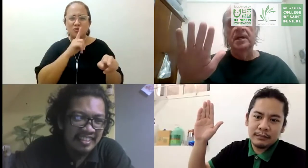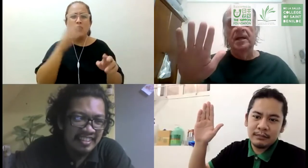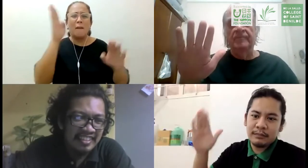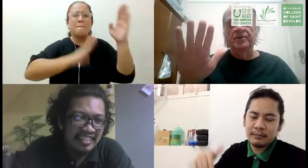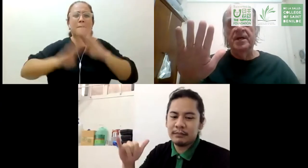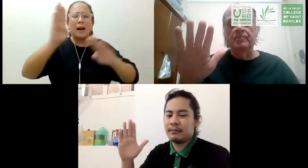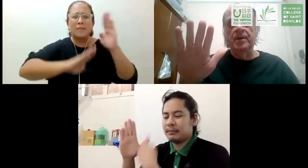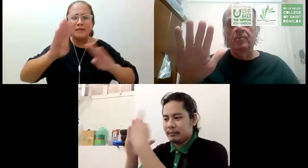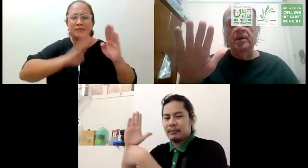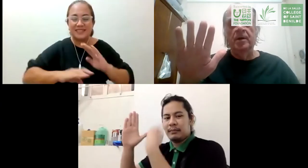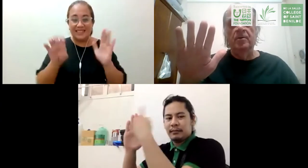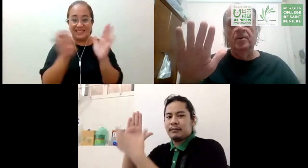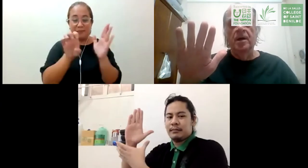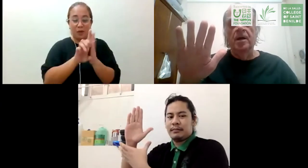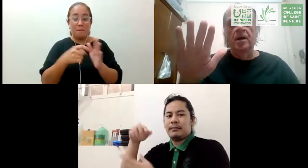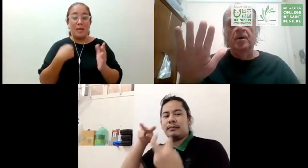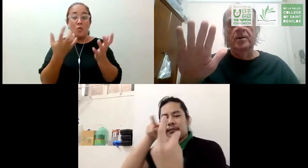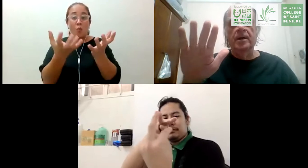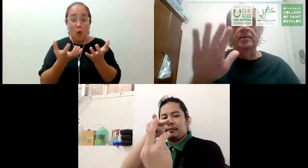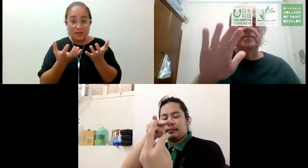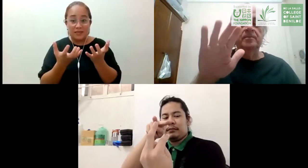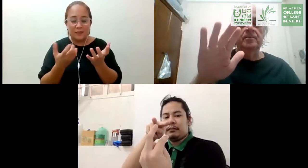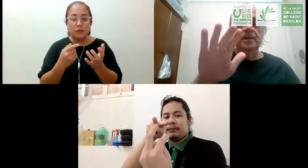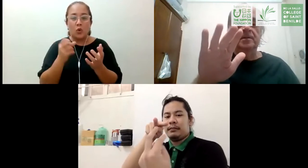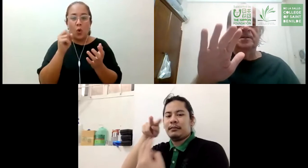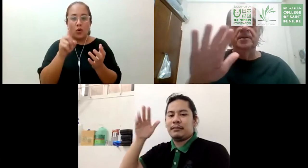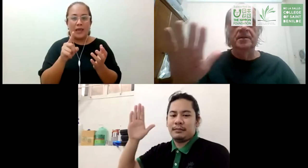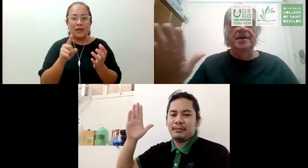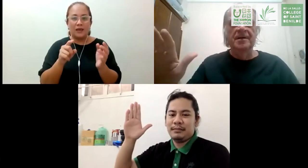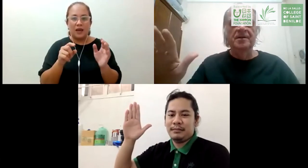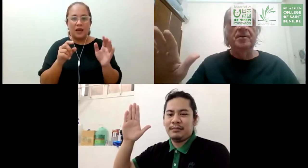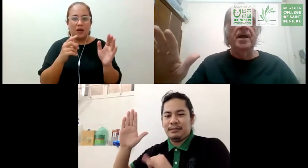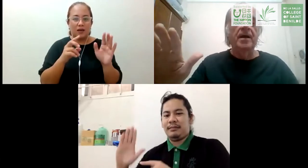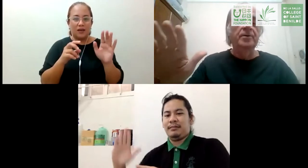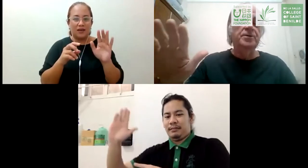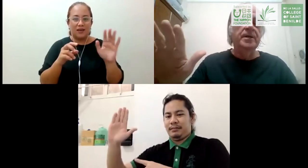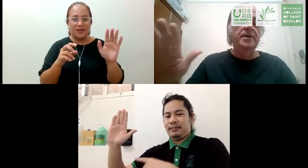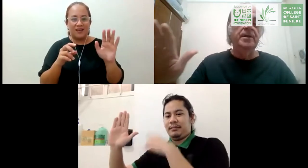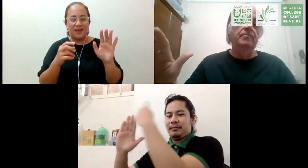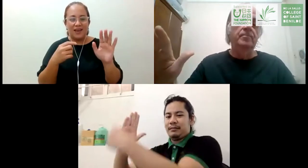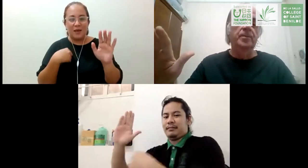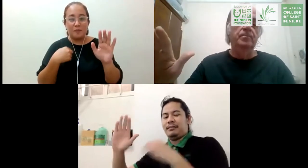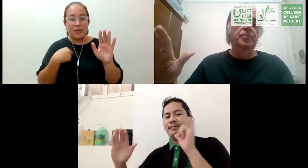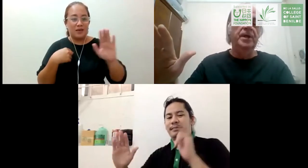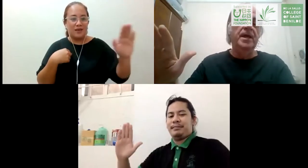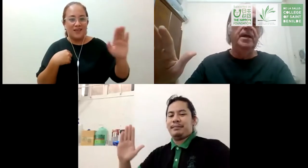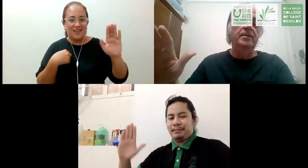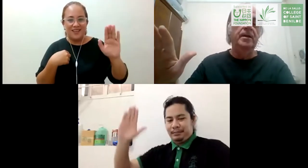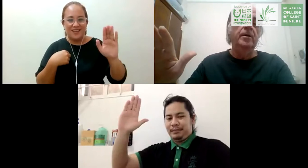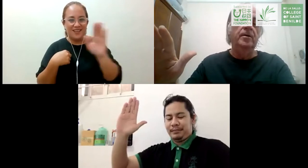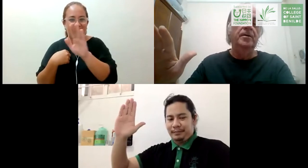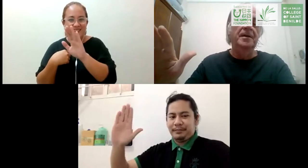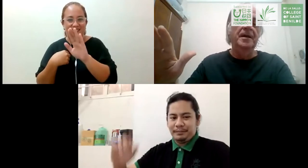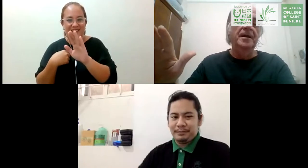problems. Like, for example, I want to go, okay, but let's see. So like I usually end up putting the